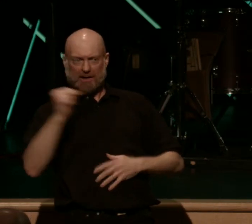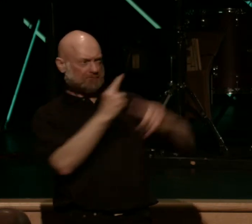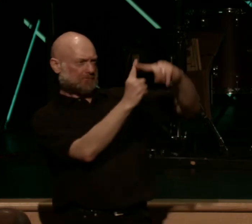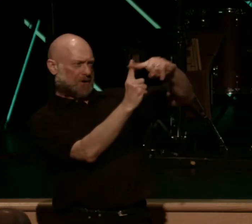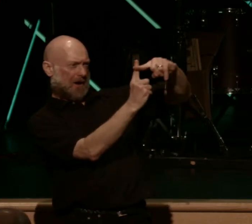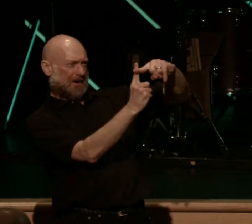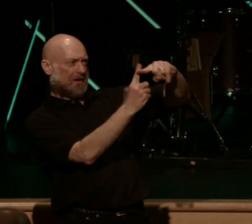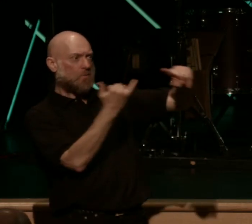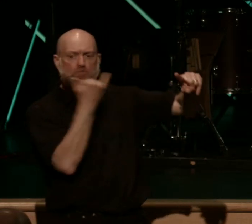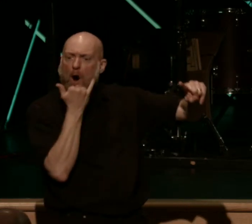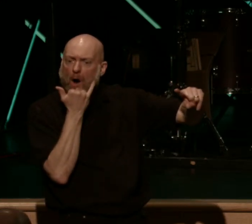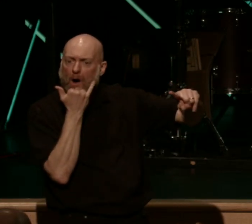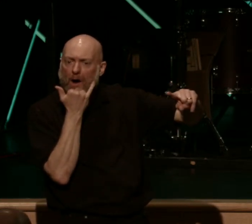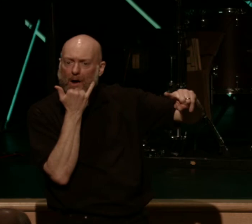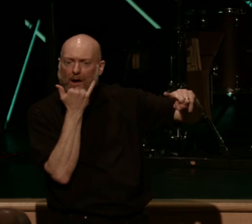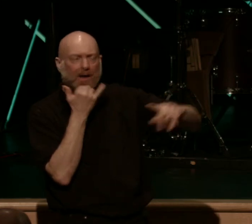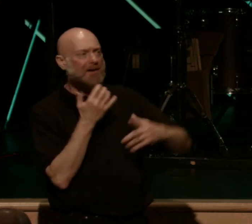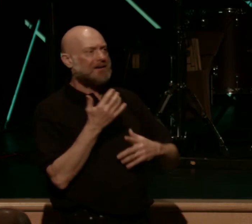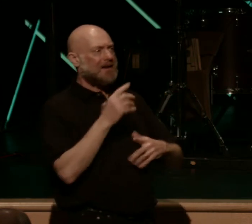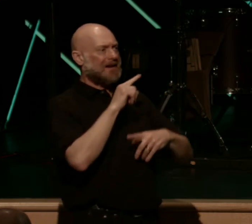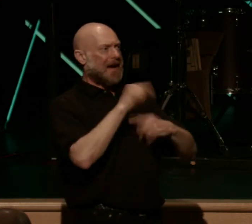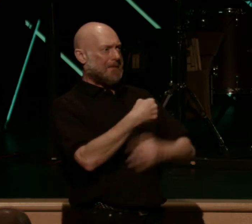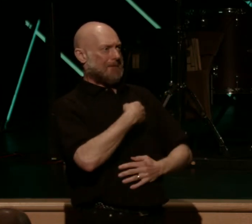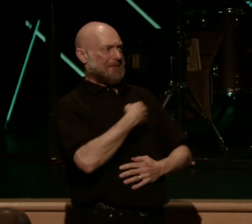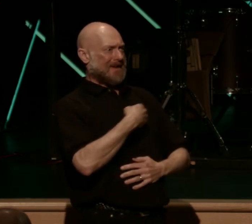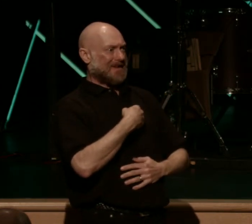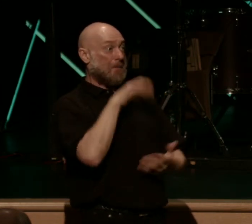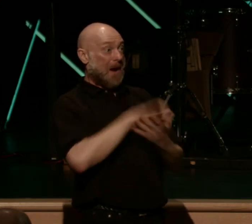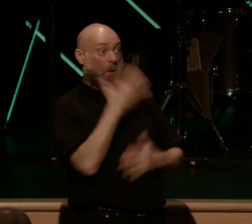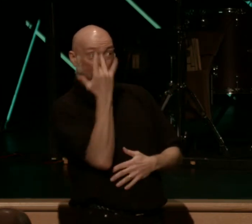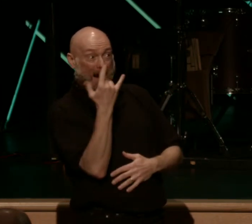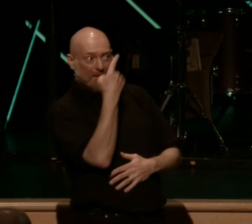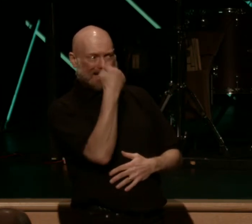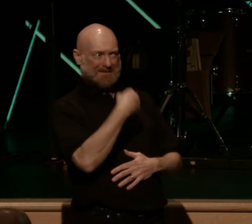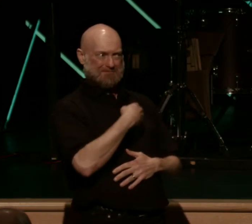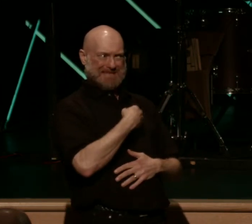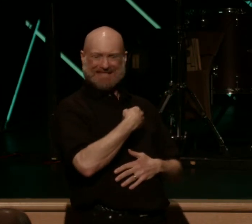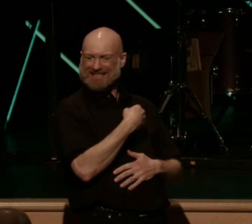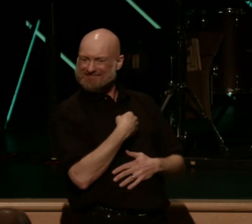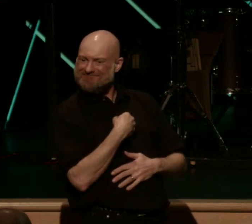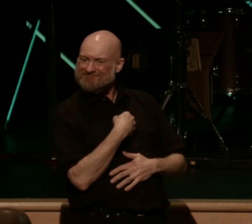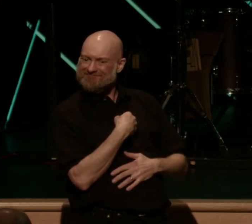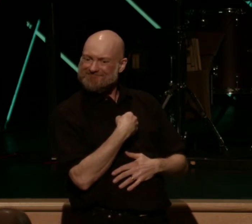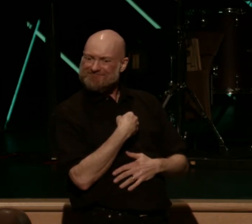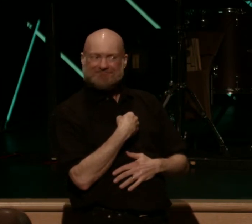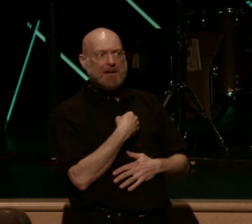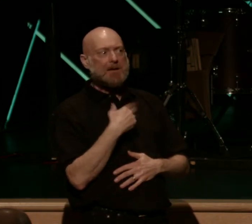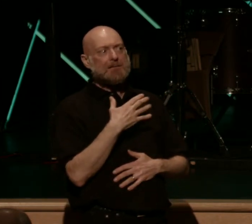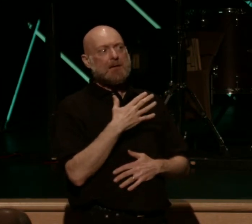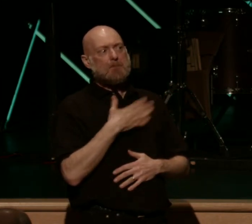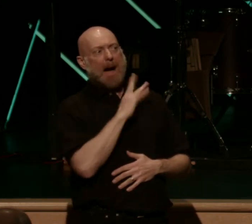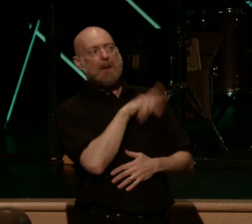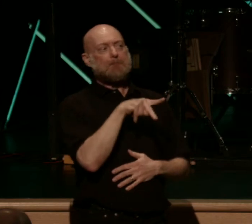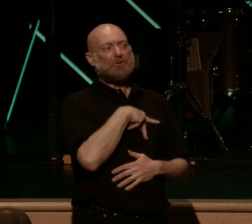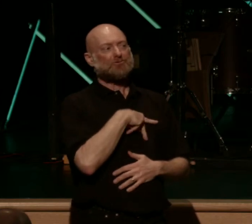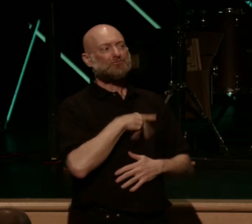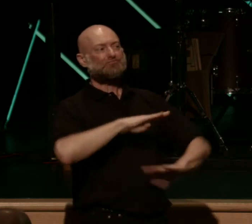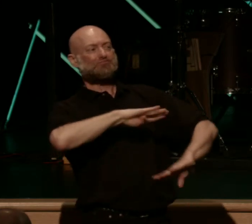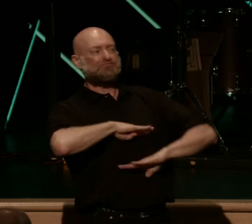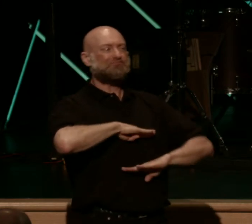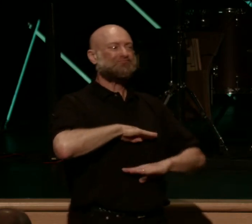aiming them at the target that's all about us and our personal